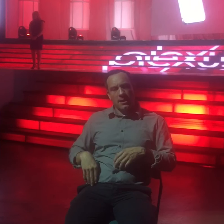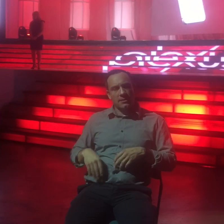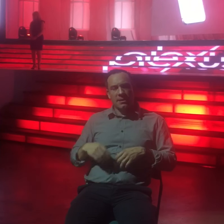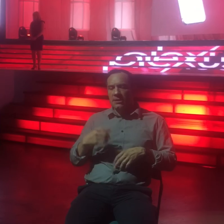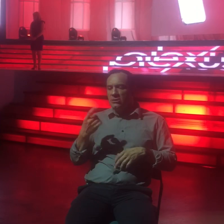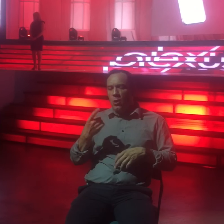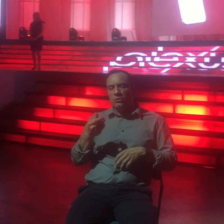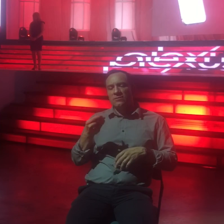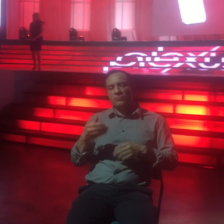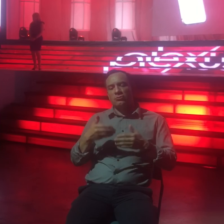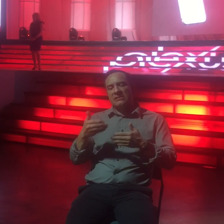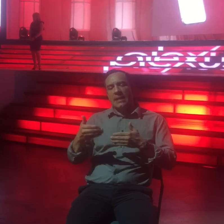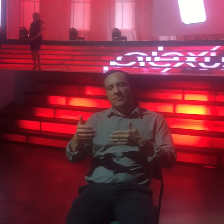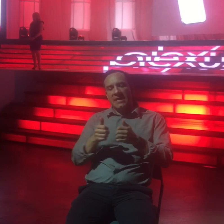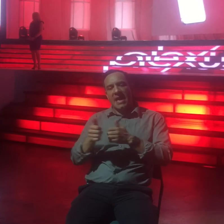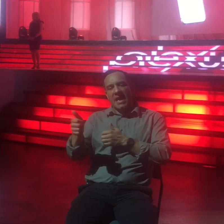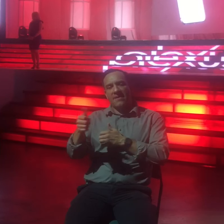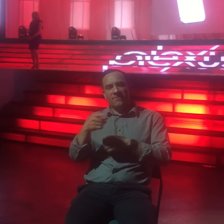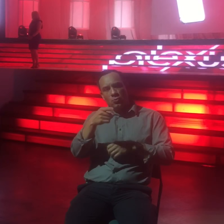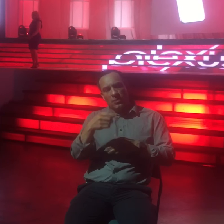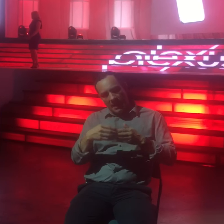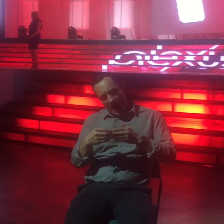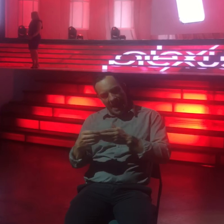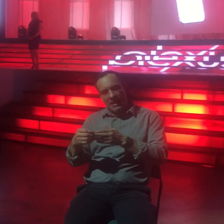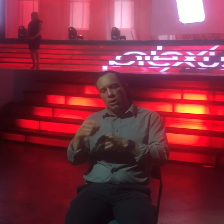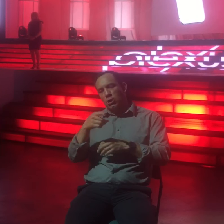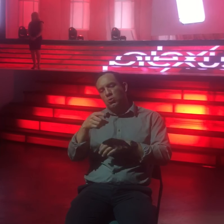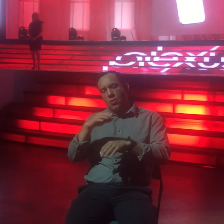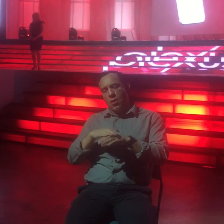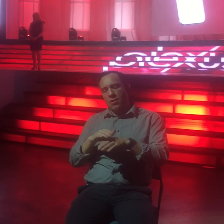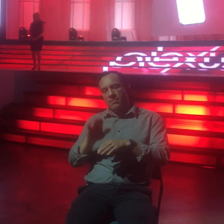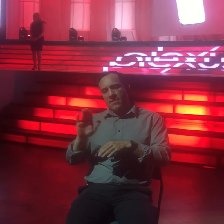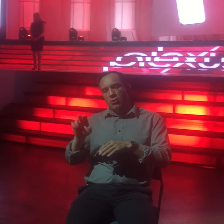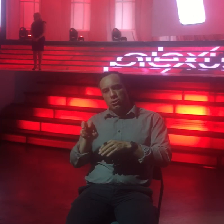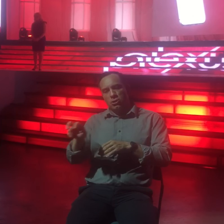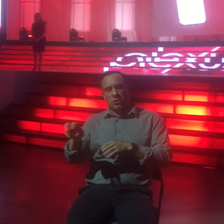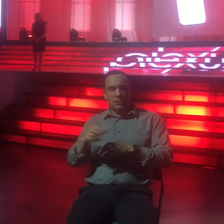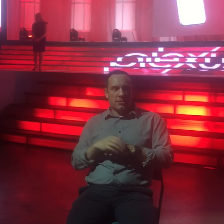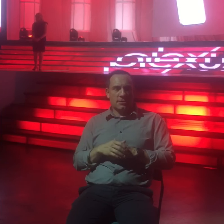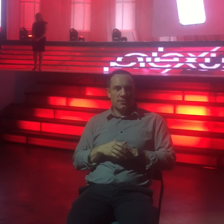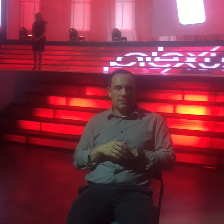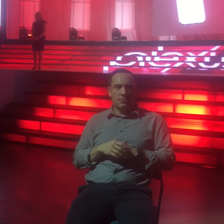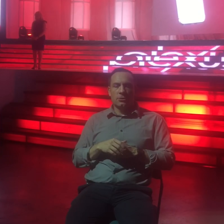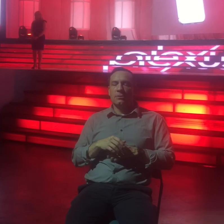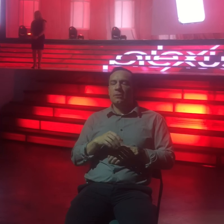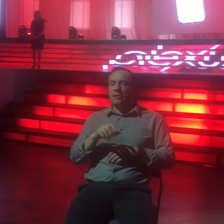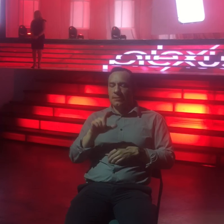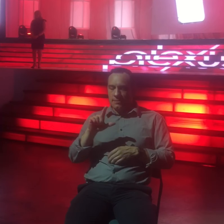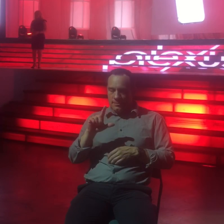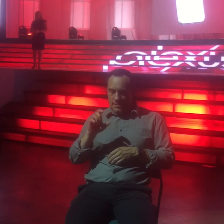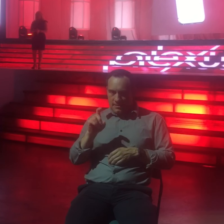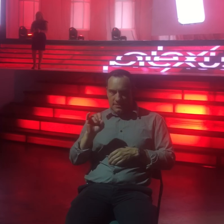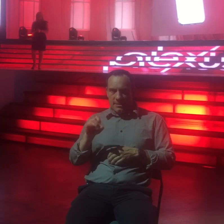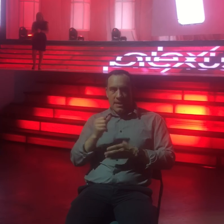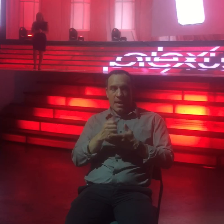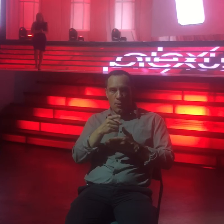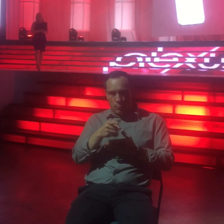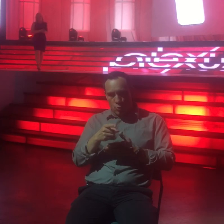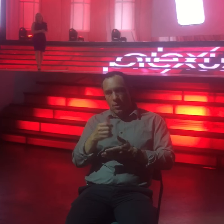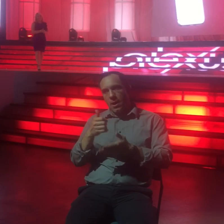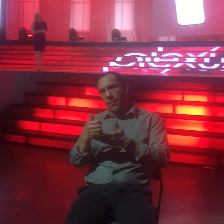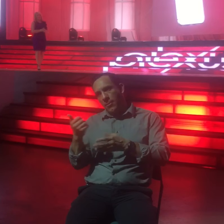ahead, guiding your connections to the next step in their Plexus journey. LEXI can help you help others